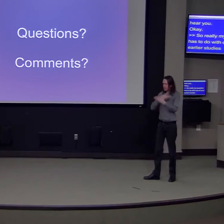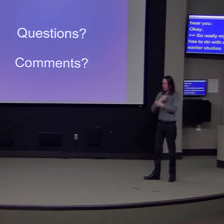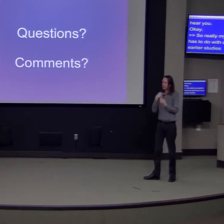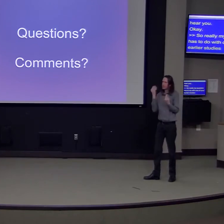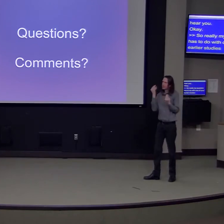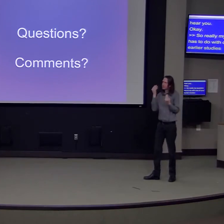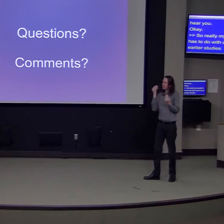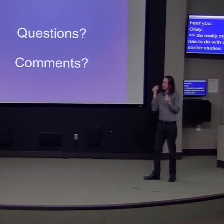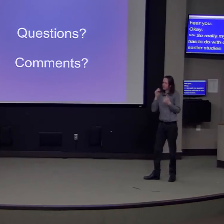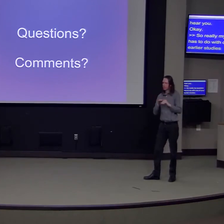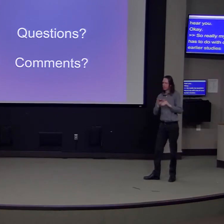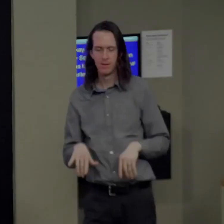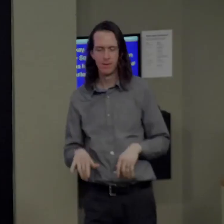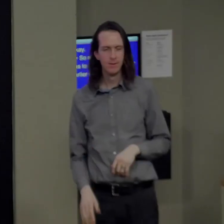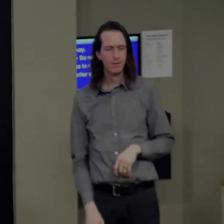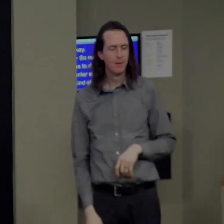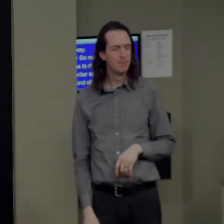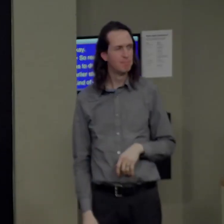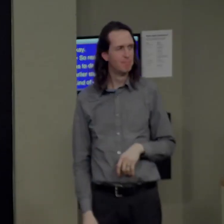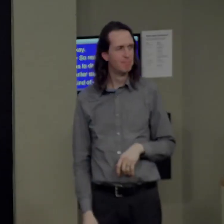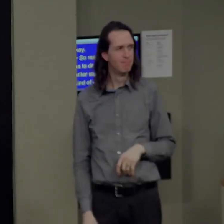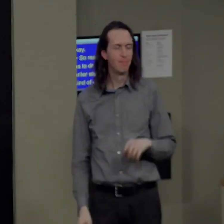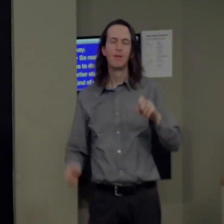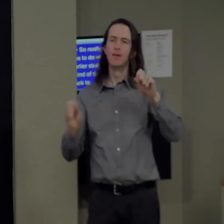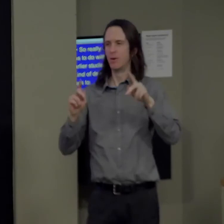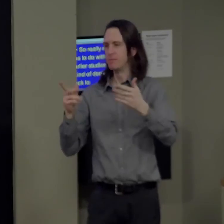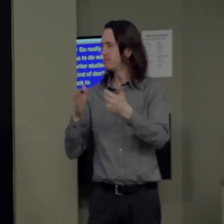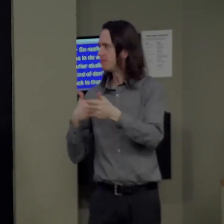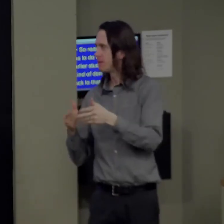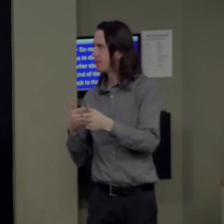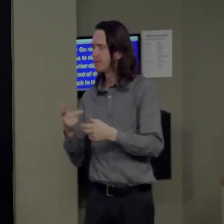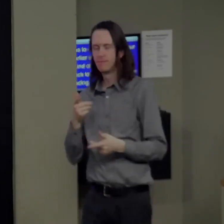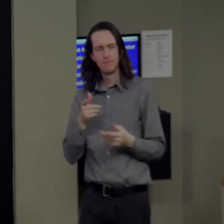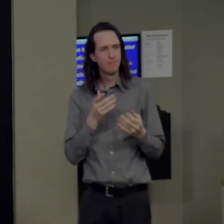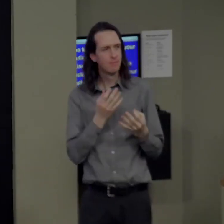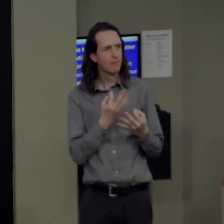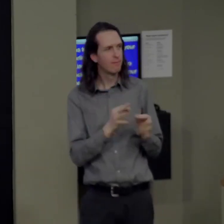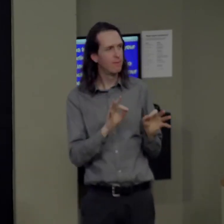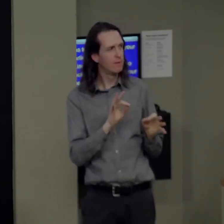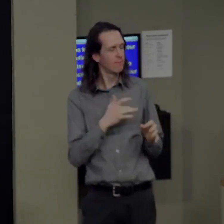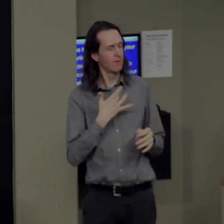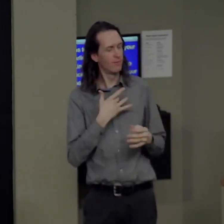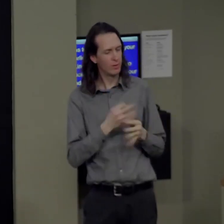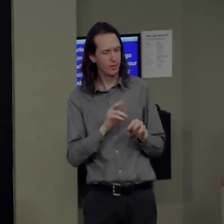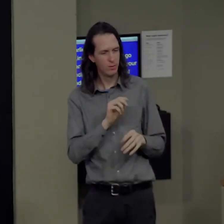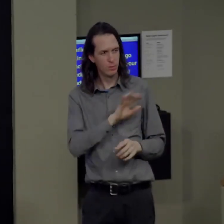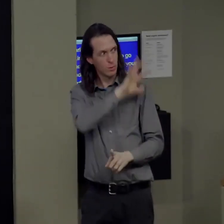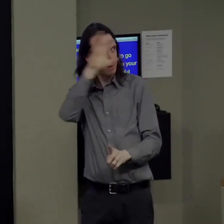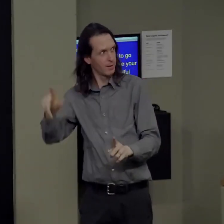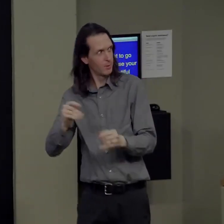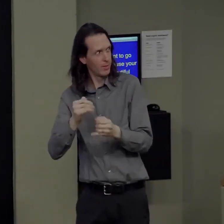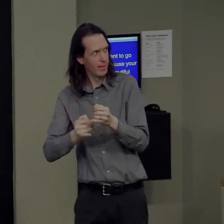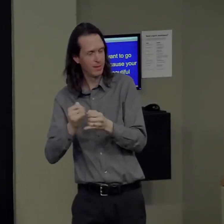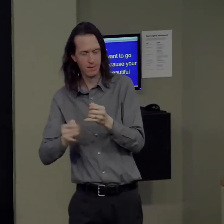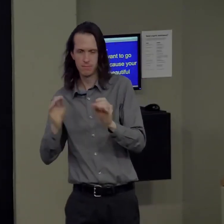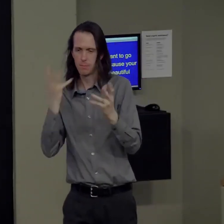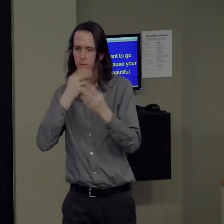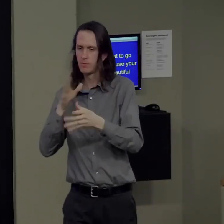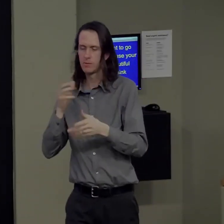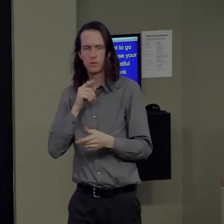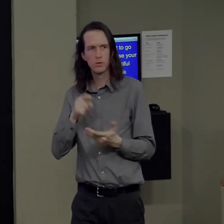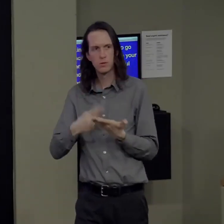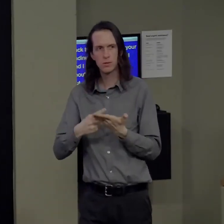want to go back to that because your ending was so beautiful and I want to still think about that for a while, but anyway.